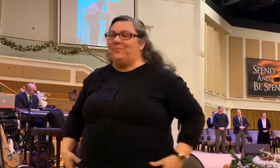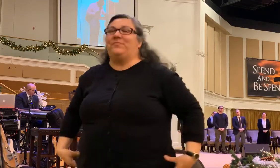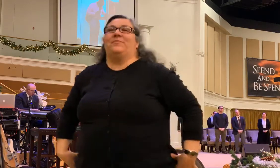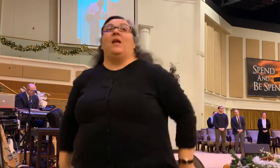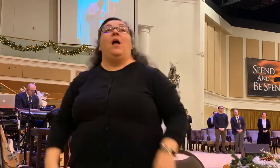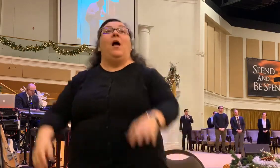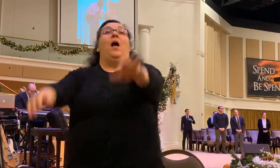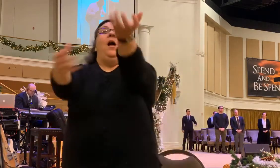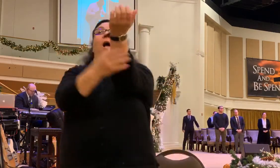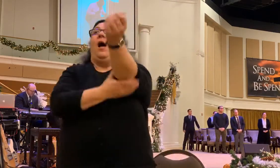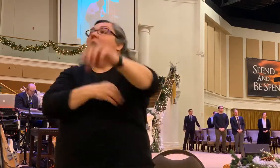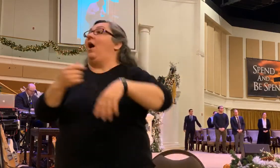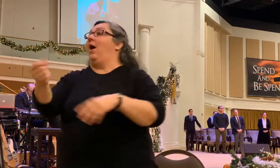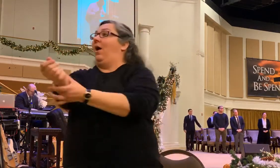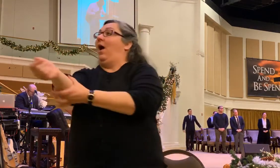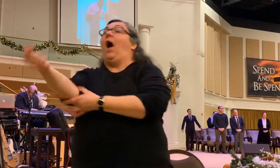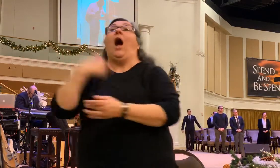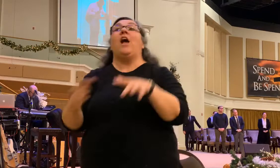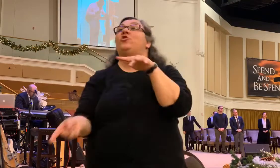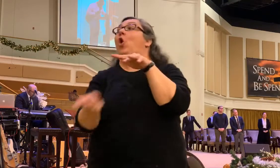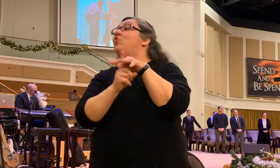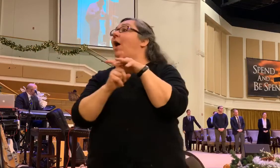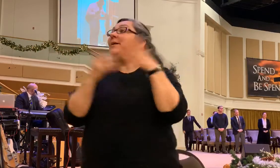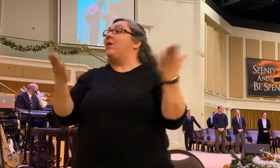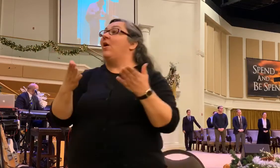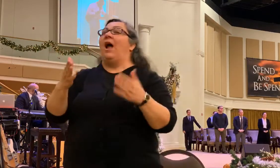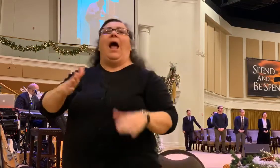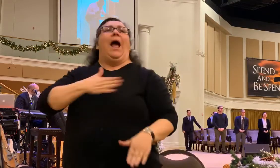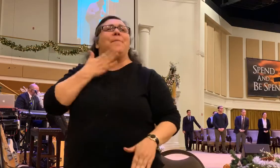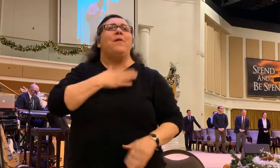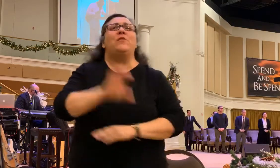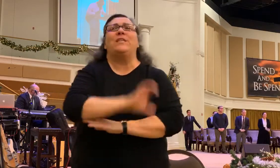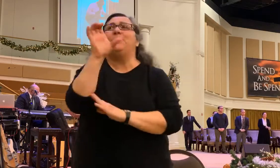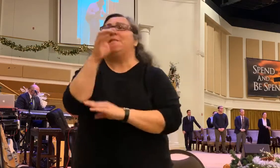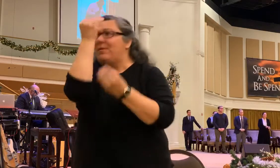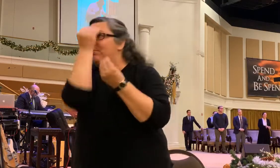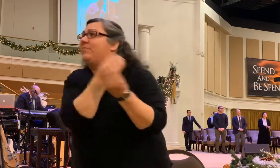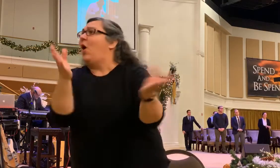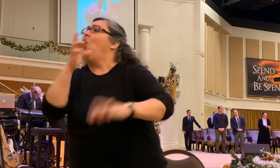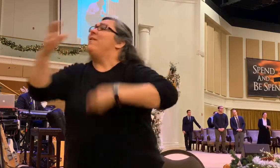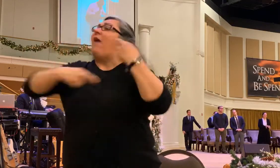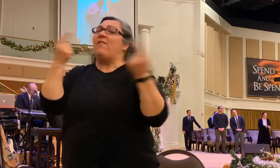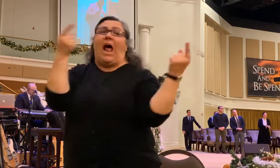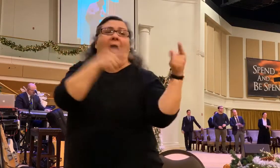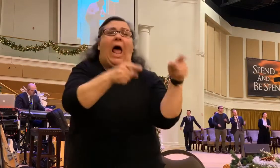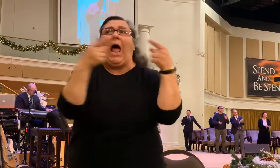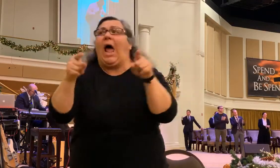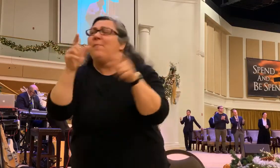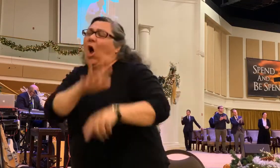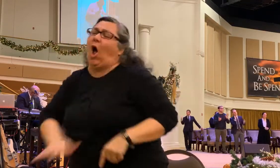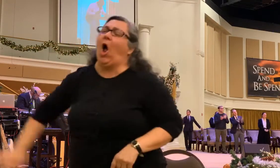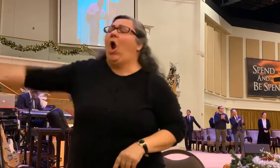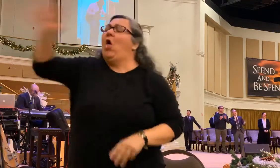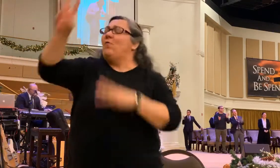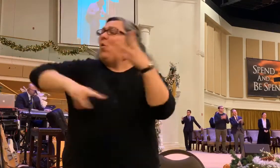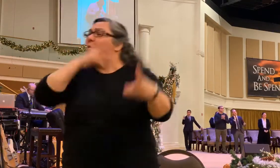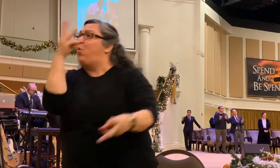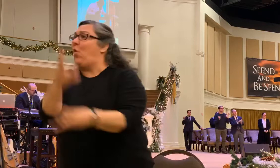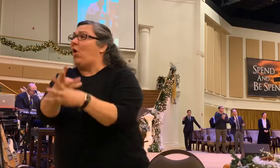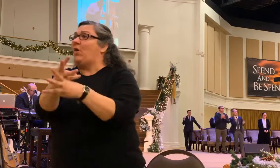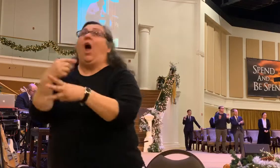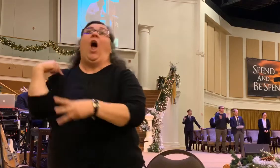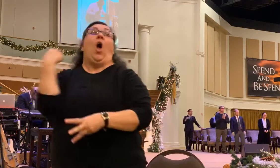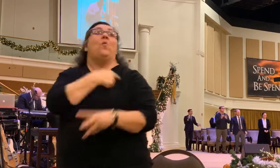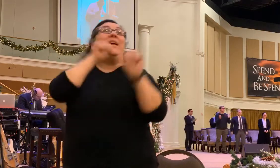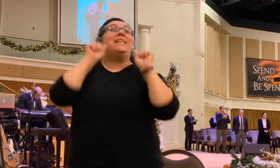Hey, I just showed up to wish you a Merry Christmas and tell you there is revival happening all over the world, and we get to be